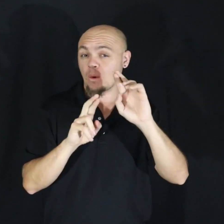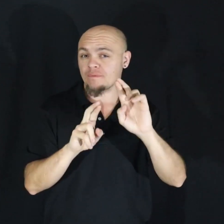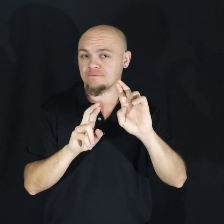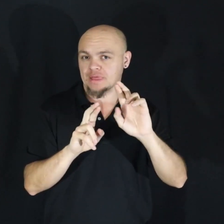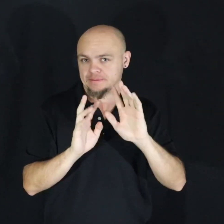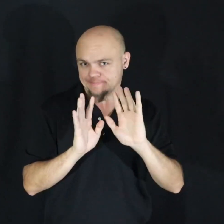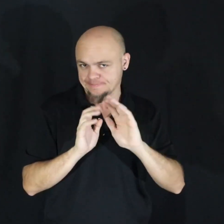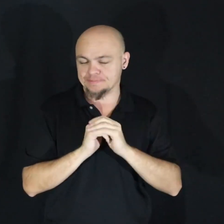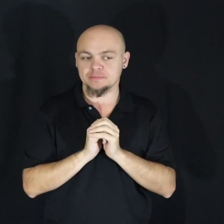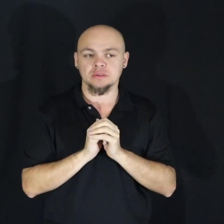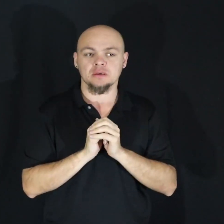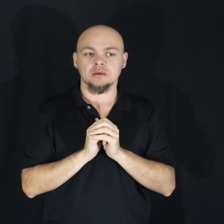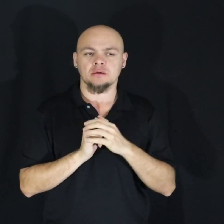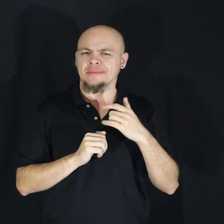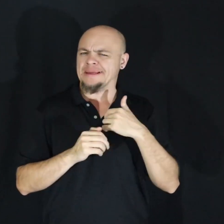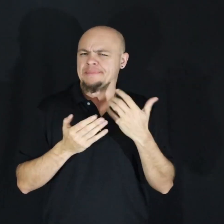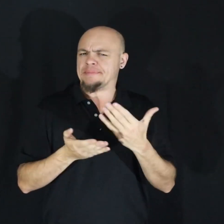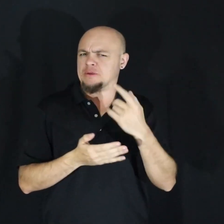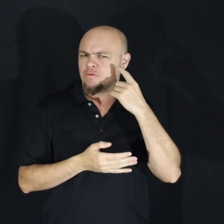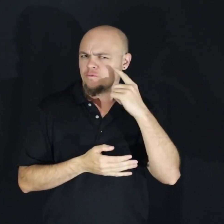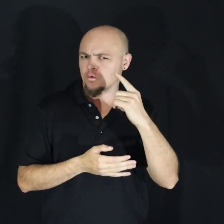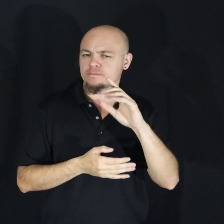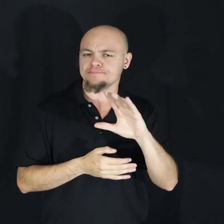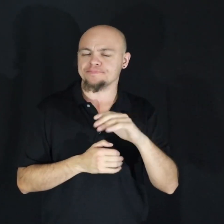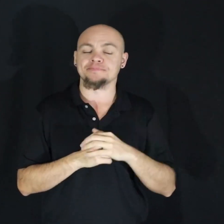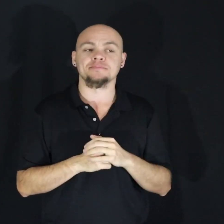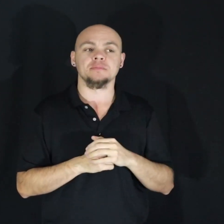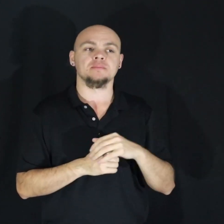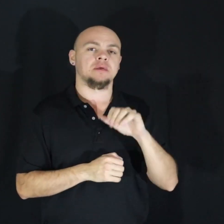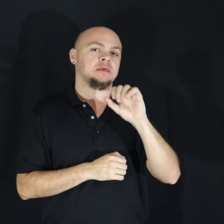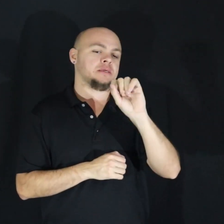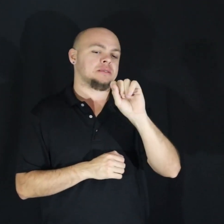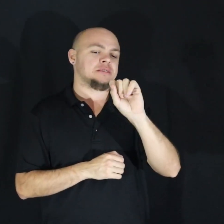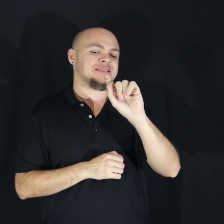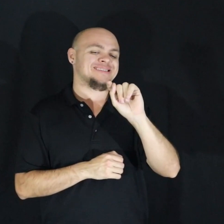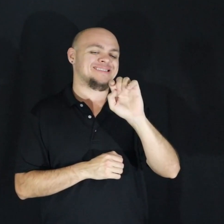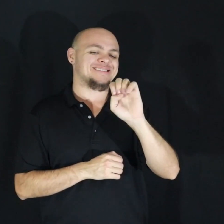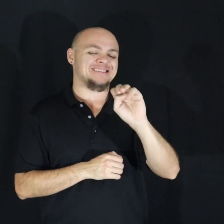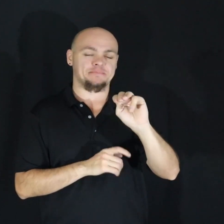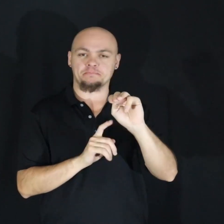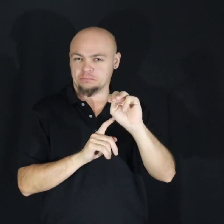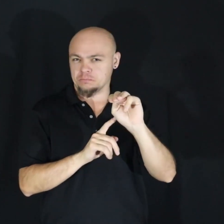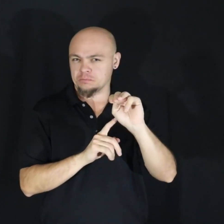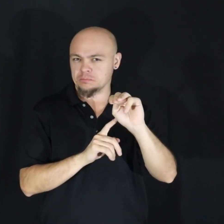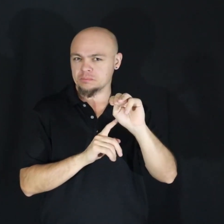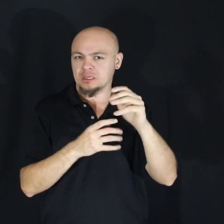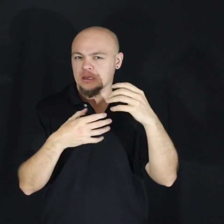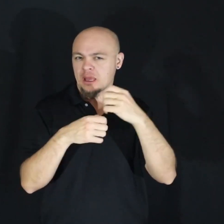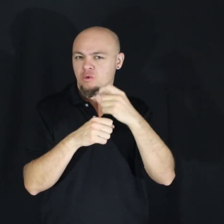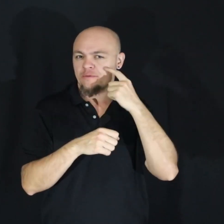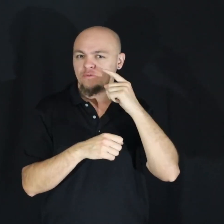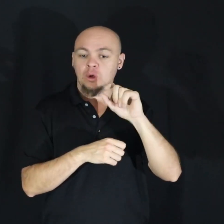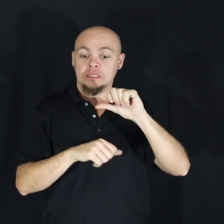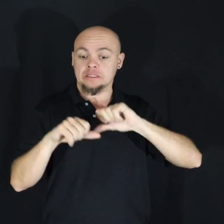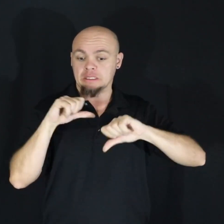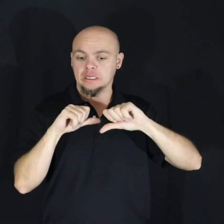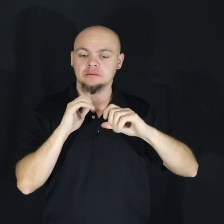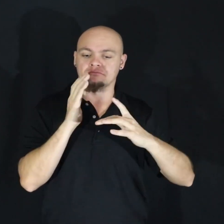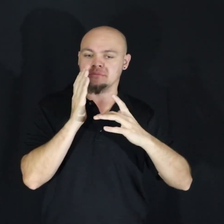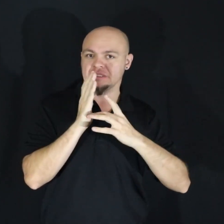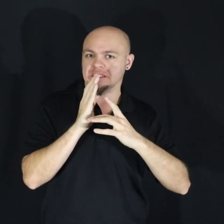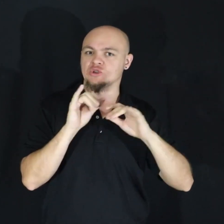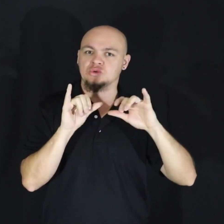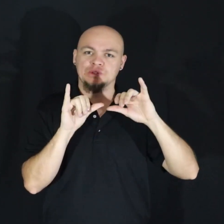So, now I want to get to why I'm here. STEM. For those that don't know, STEM stands for science,